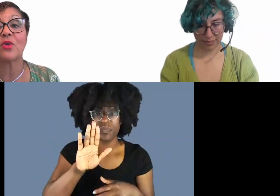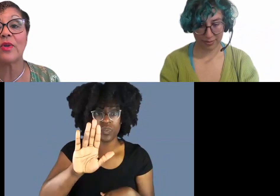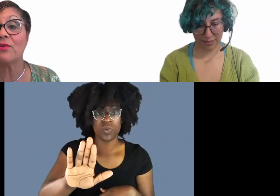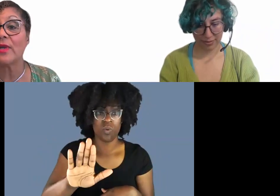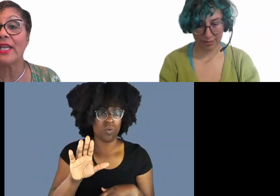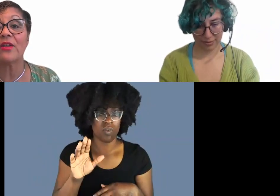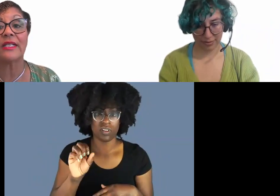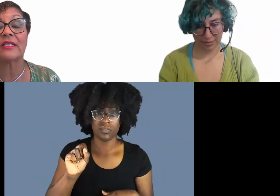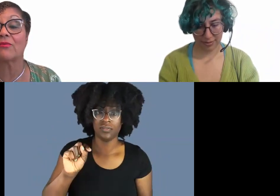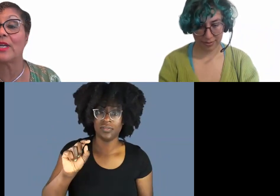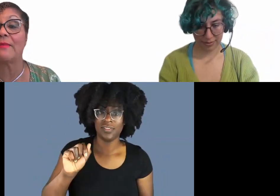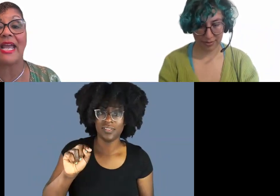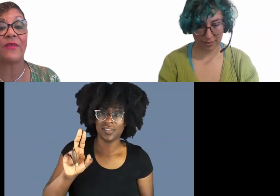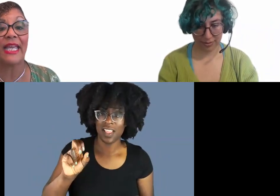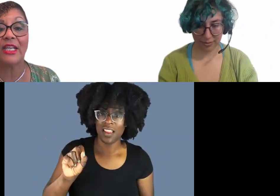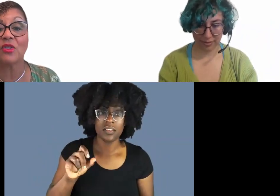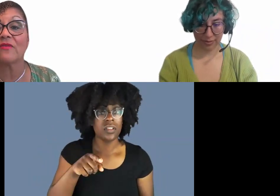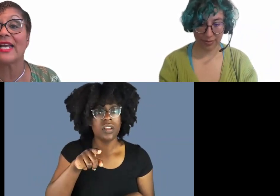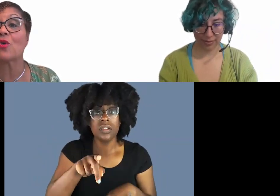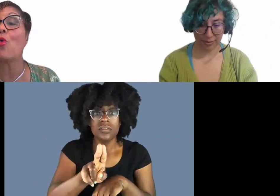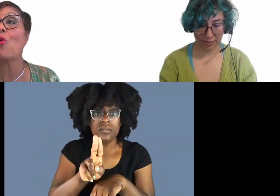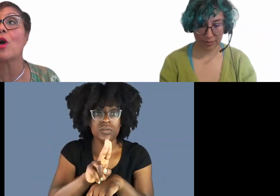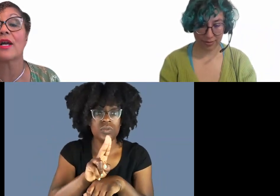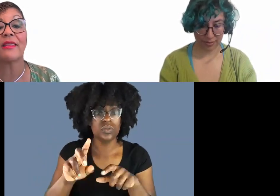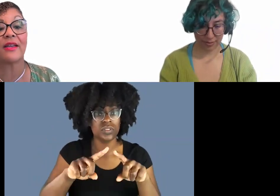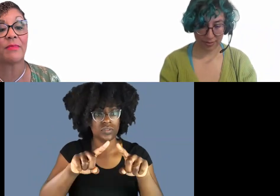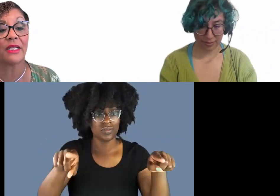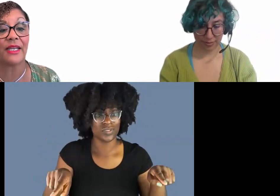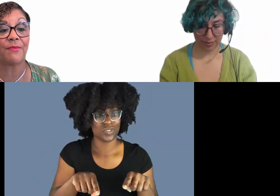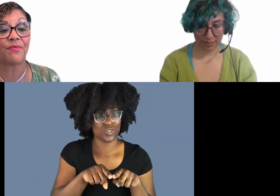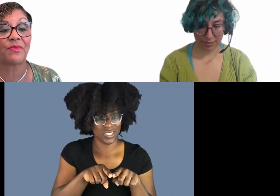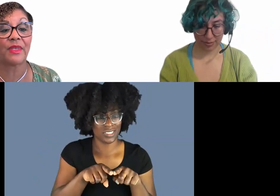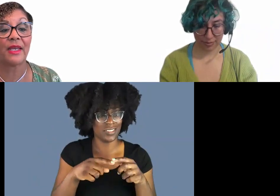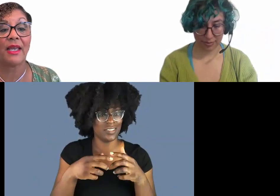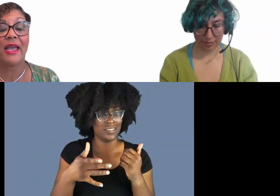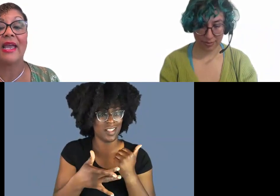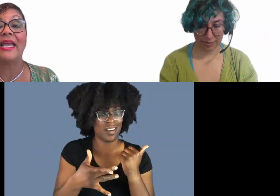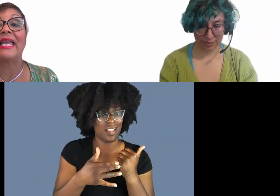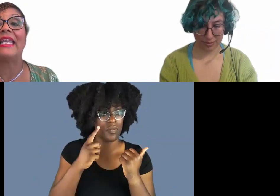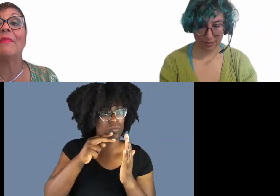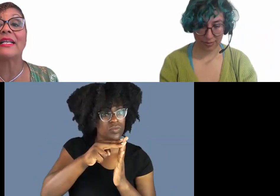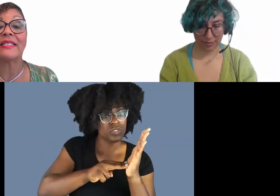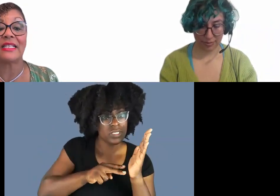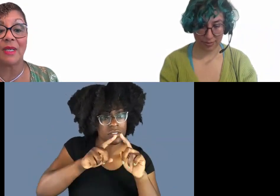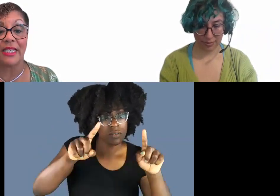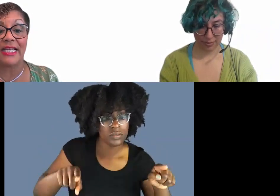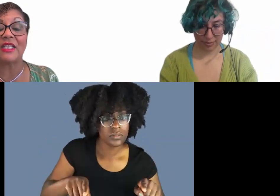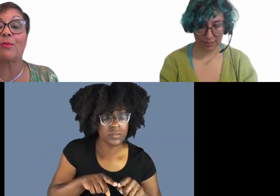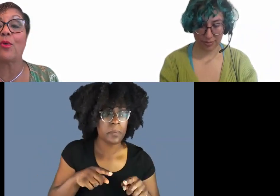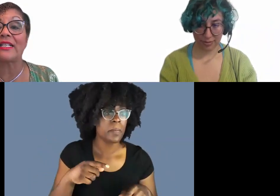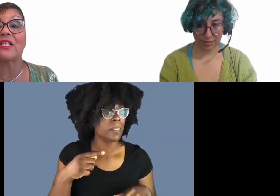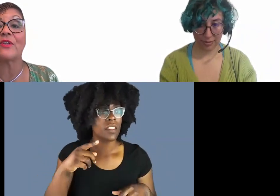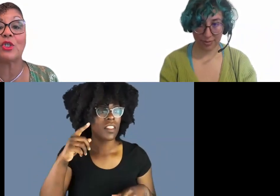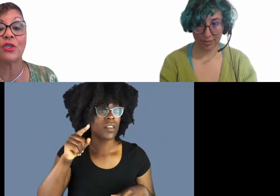it's a screen reader, a screen magnification device, or their ability. Email accessibility is